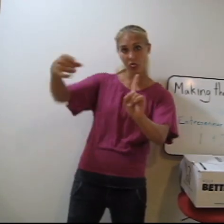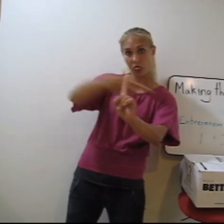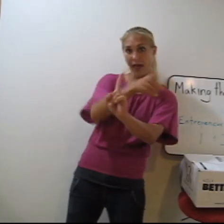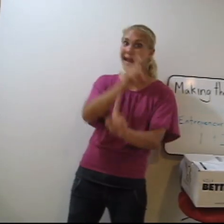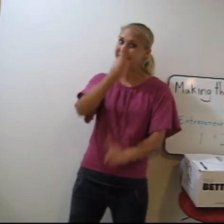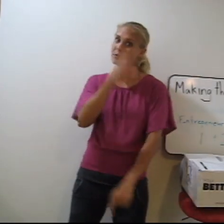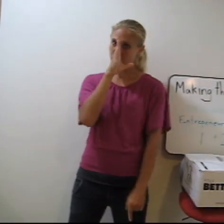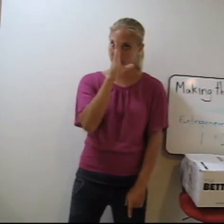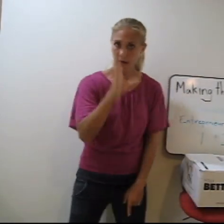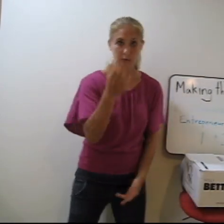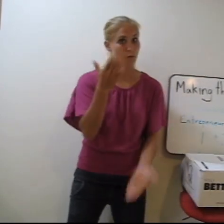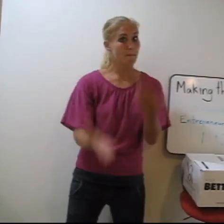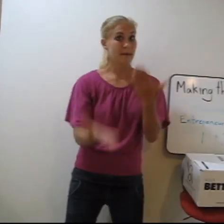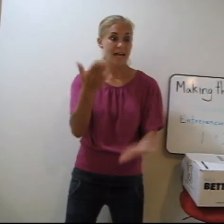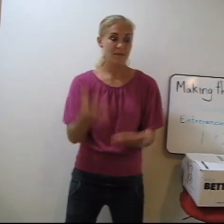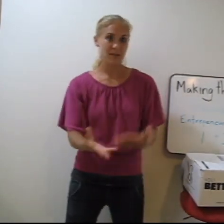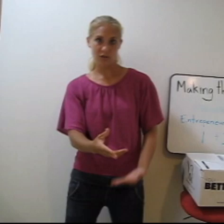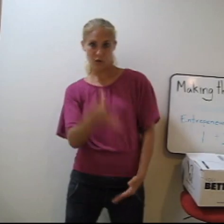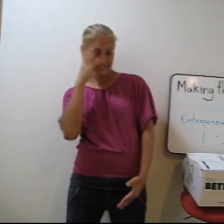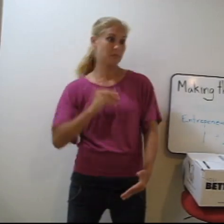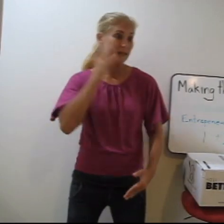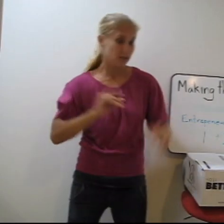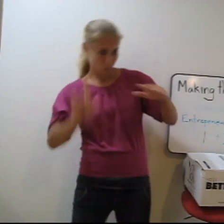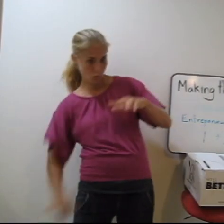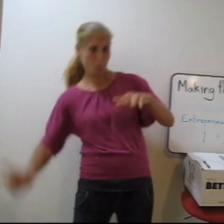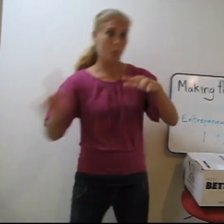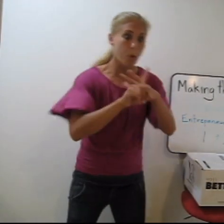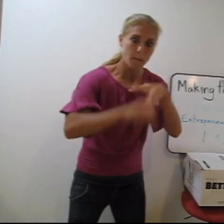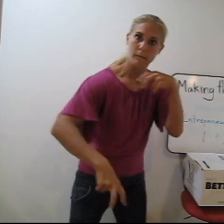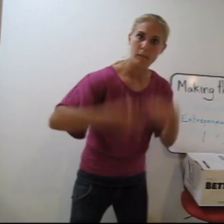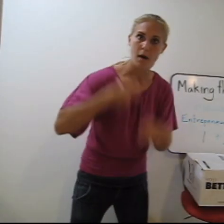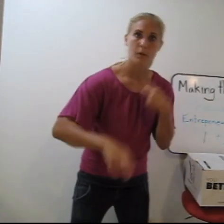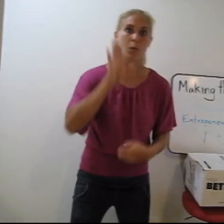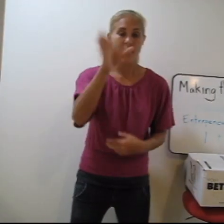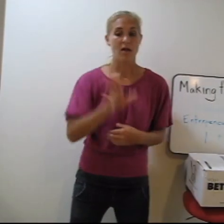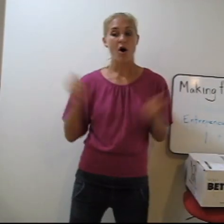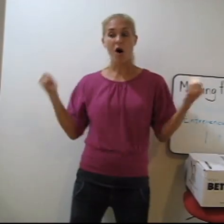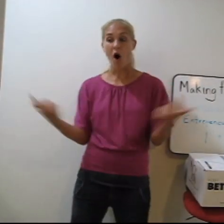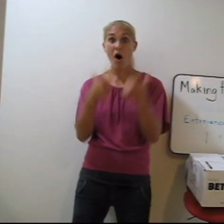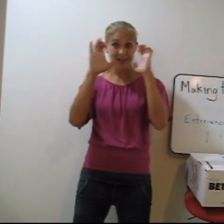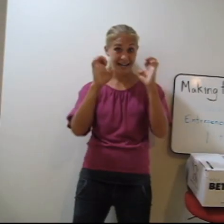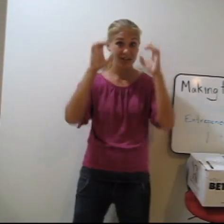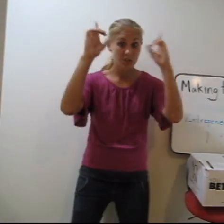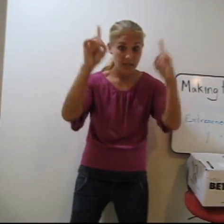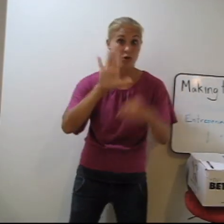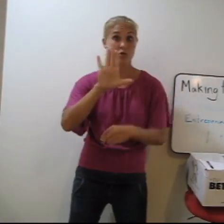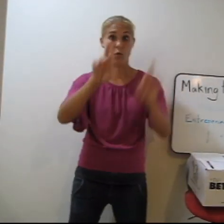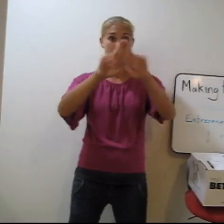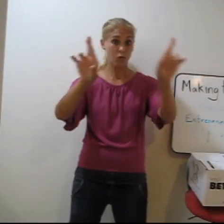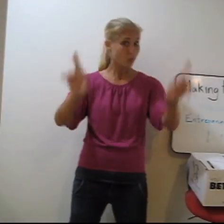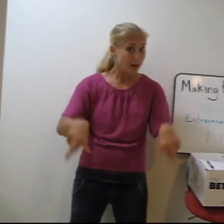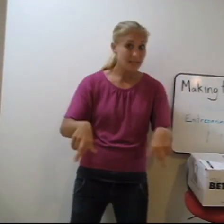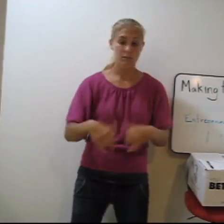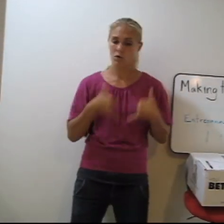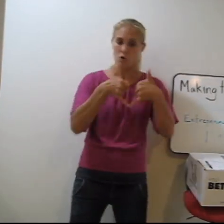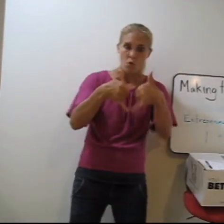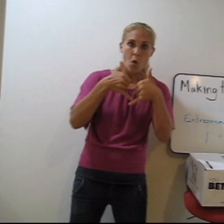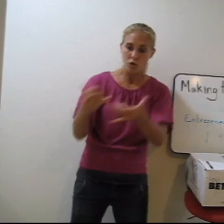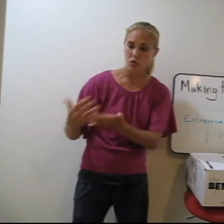a bomb that you didn't even see under your feet. All the education you have accumulated, your resume, all the awards you've collected, the titles